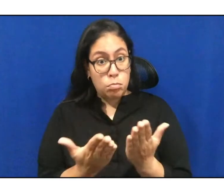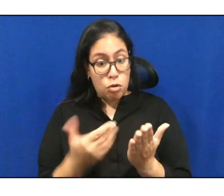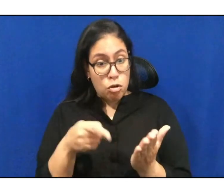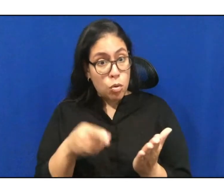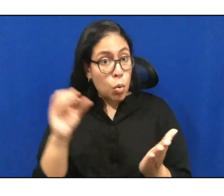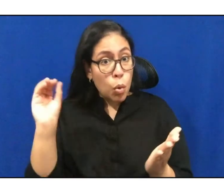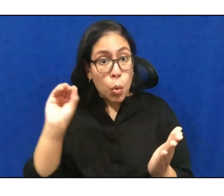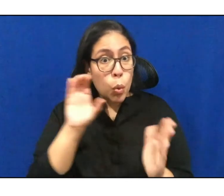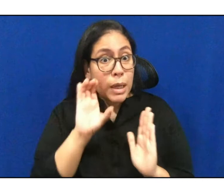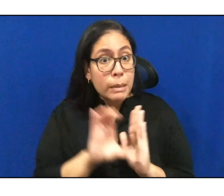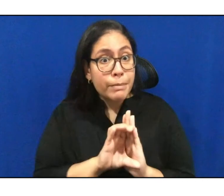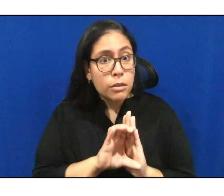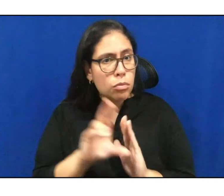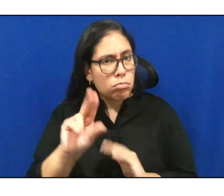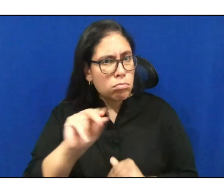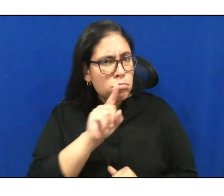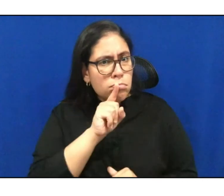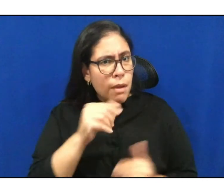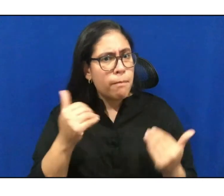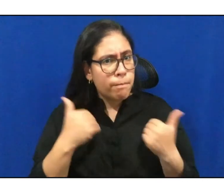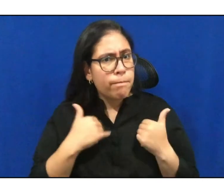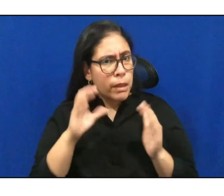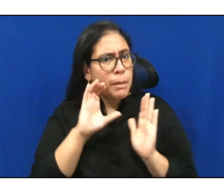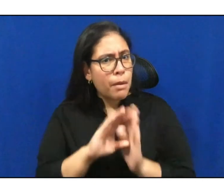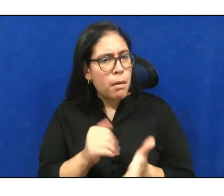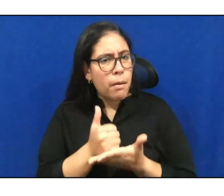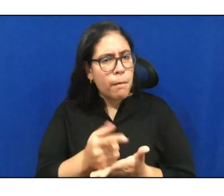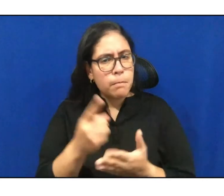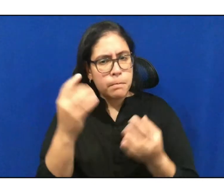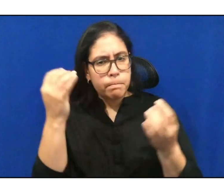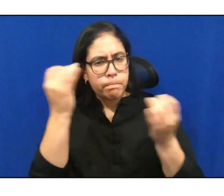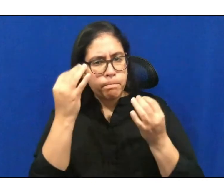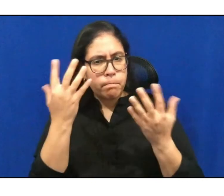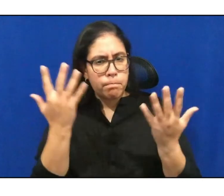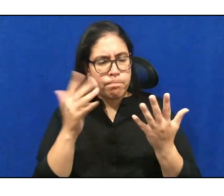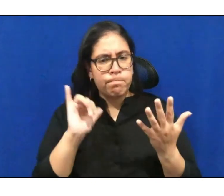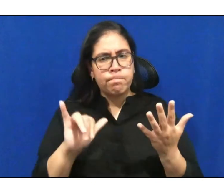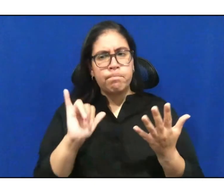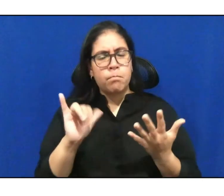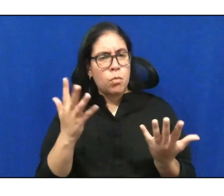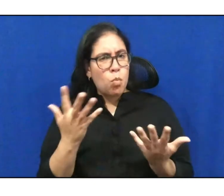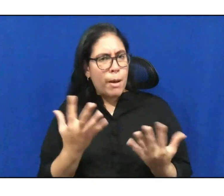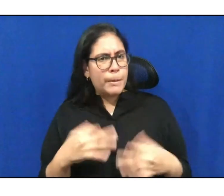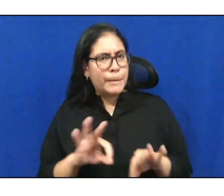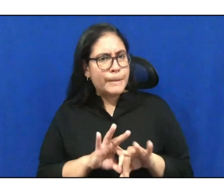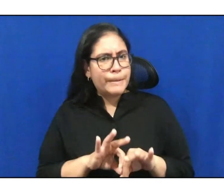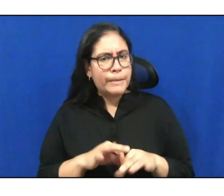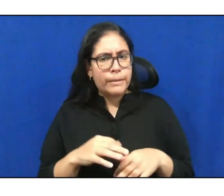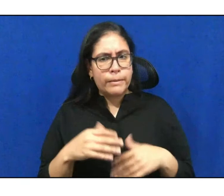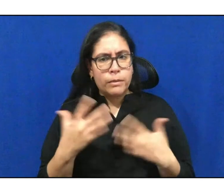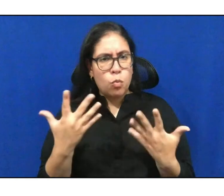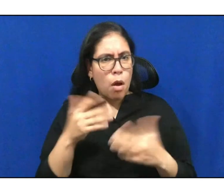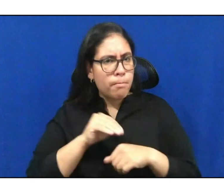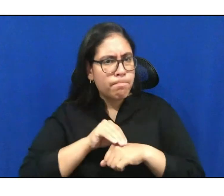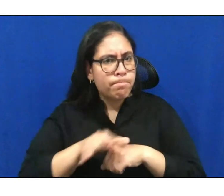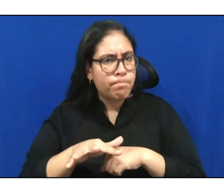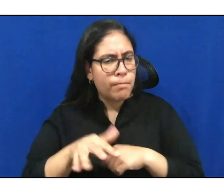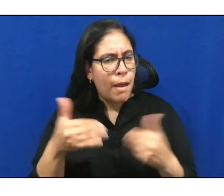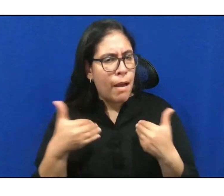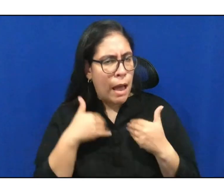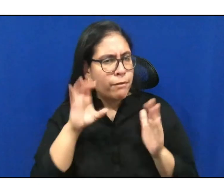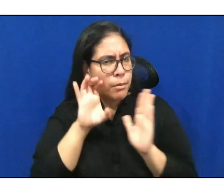work through what's at stake in putting these images in the book, right? And then when I'm